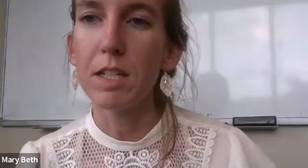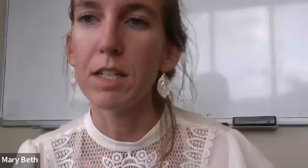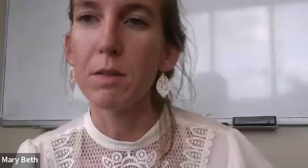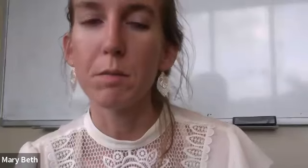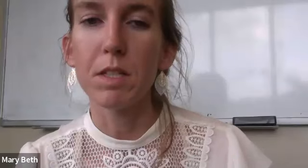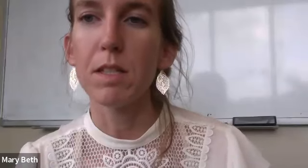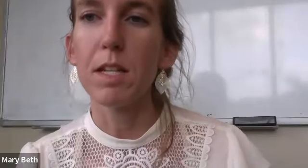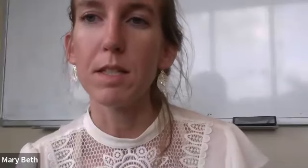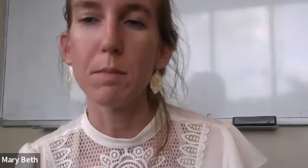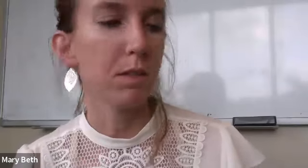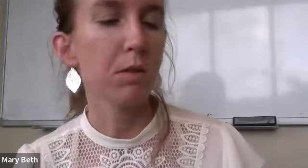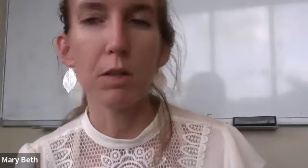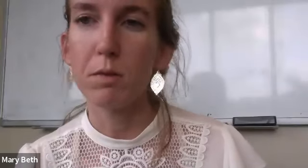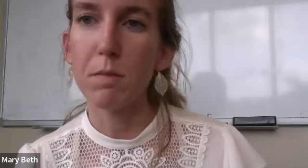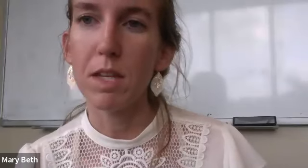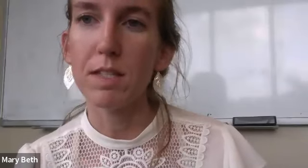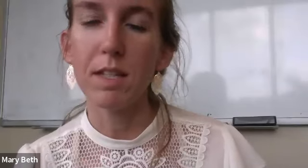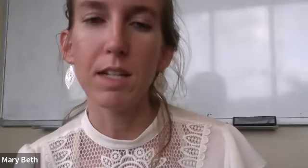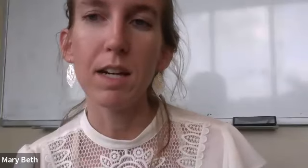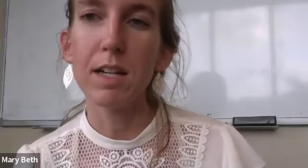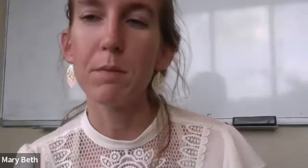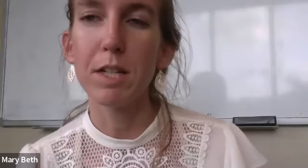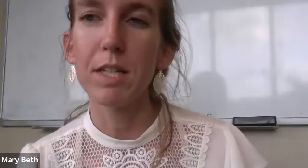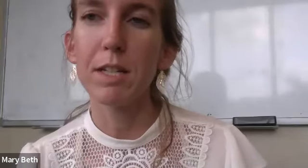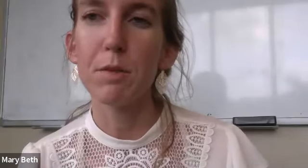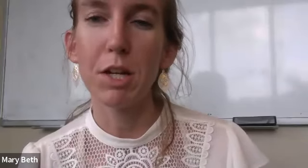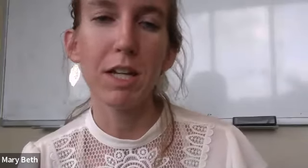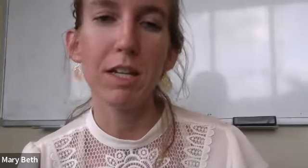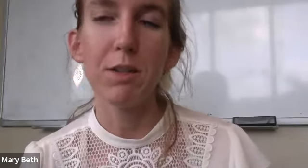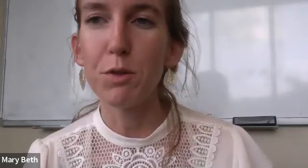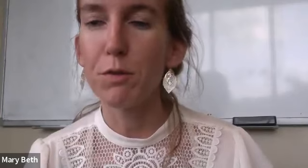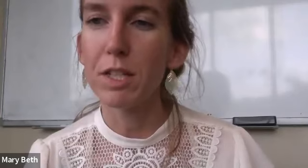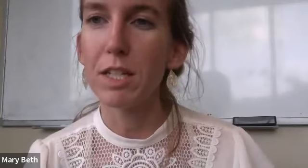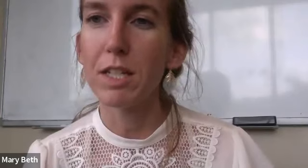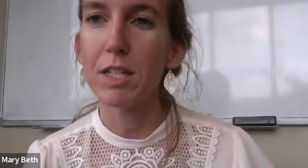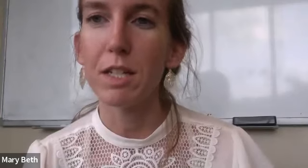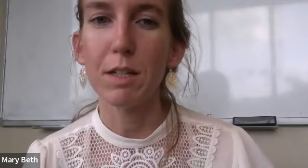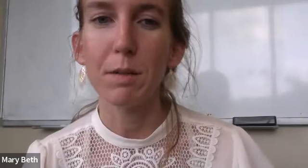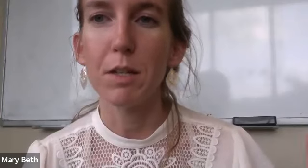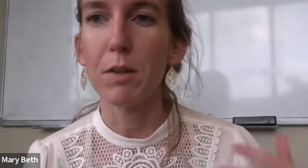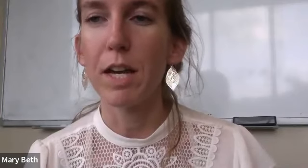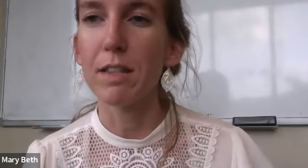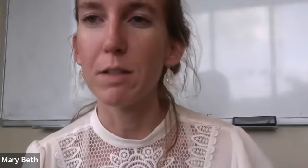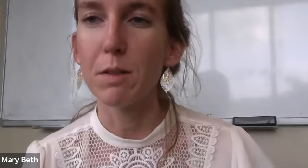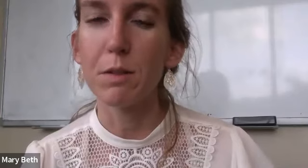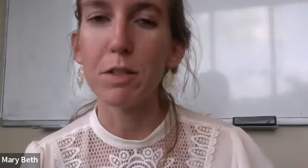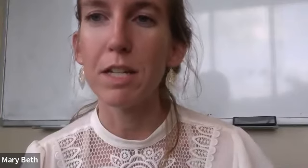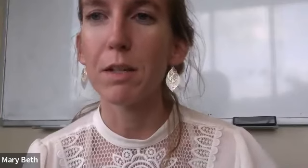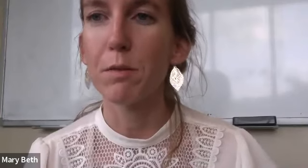Ryan, he typed a little note to me that said, hi, I'm Ryan. I'm shy and introverted. I had this surgery and I was